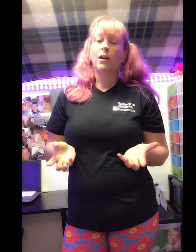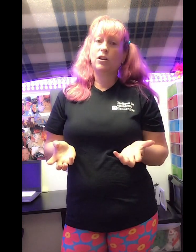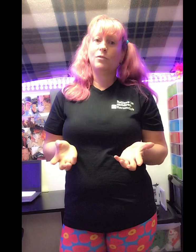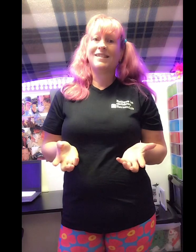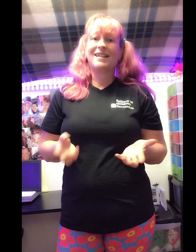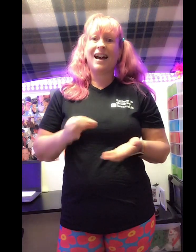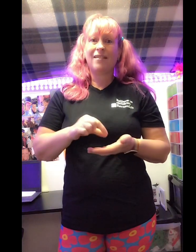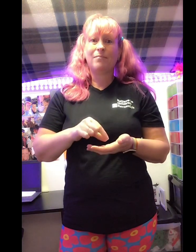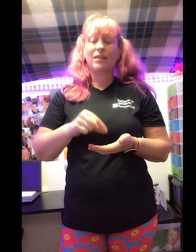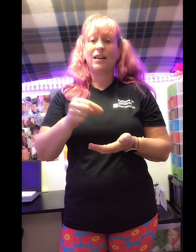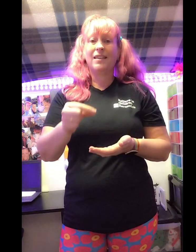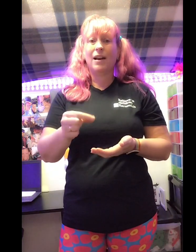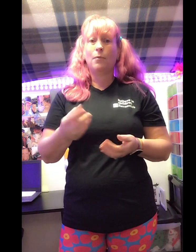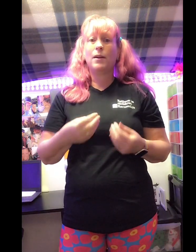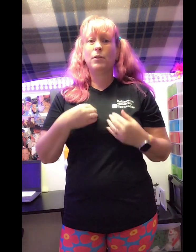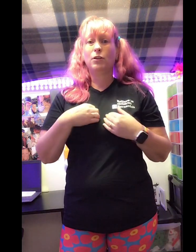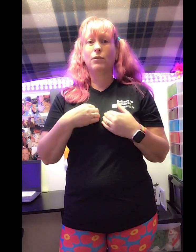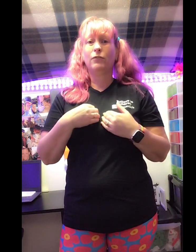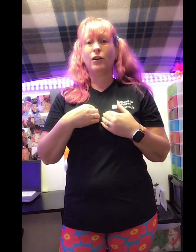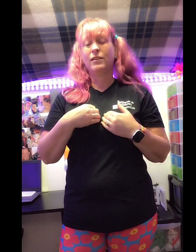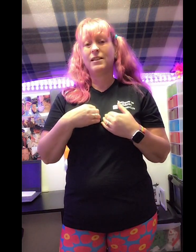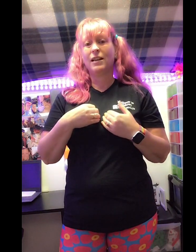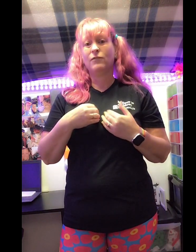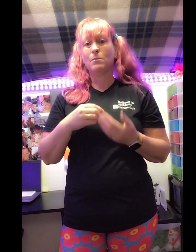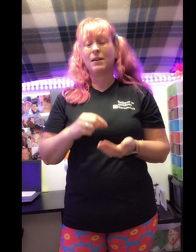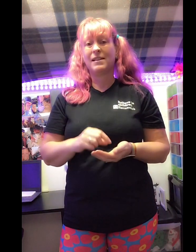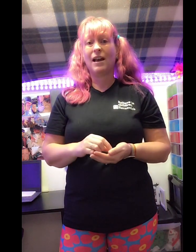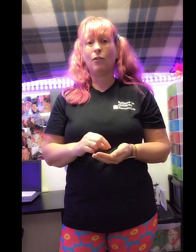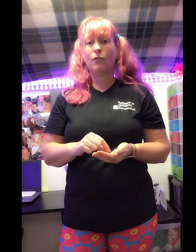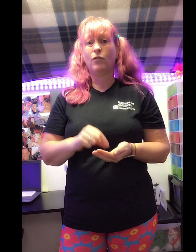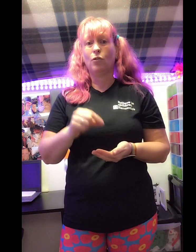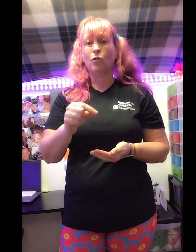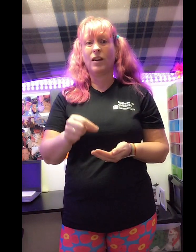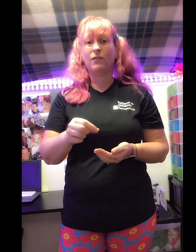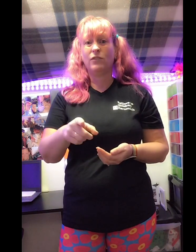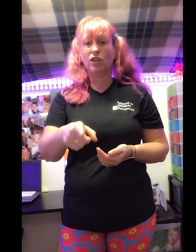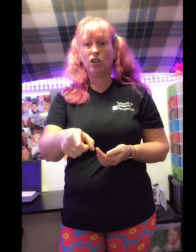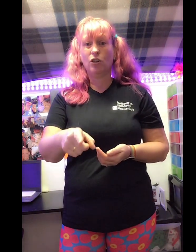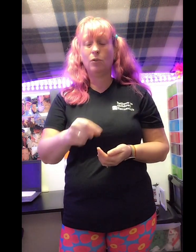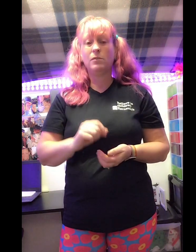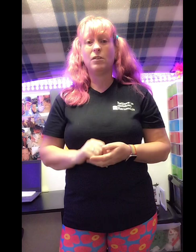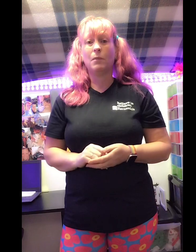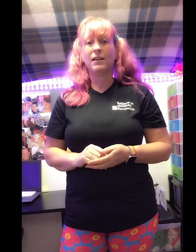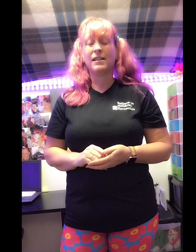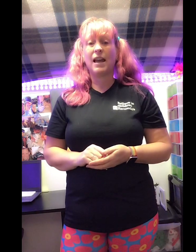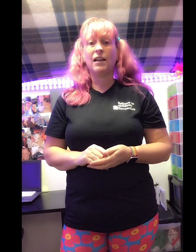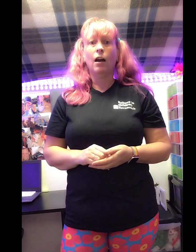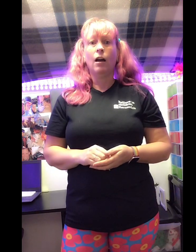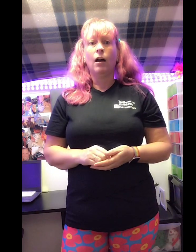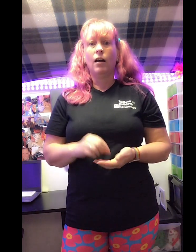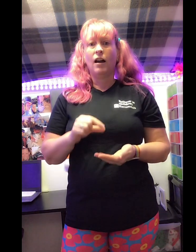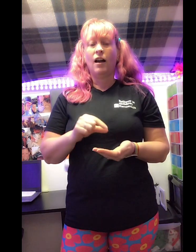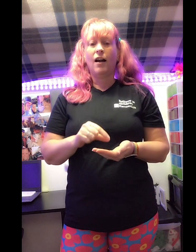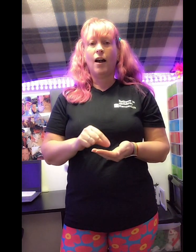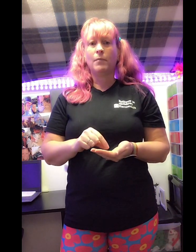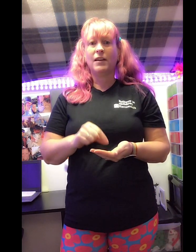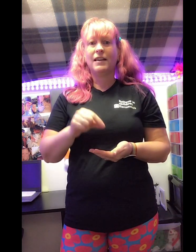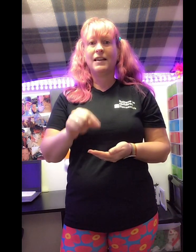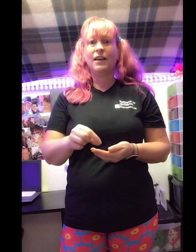use that in that way when you're referring to give to myself or give to you. So you might say, oh, I'm going to give it